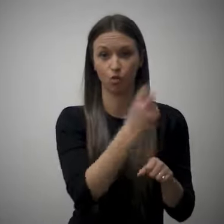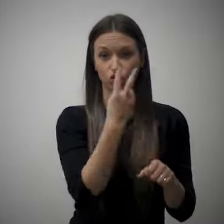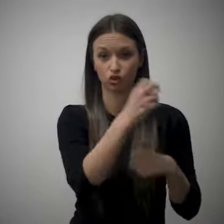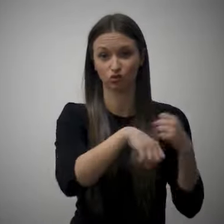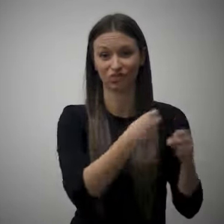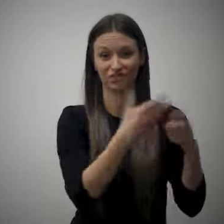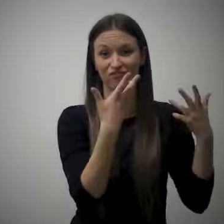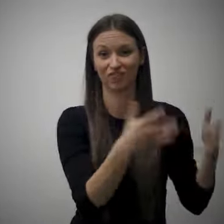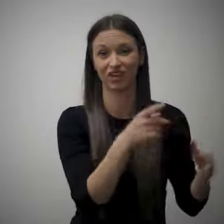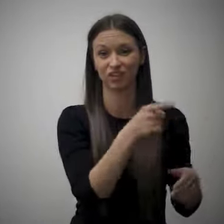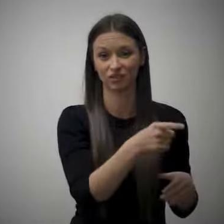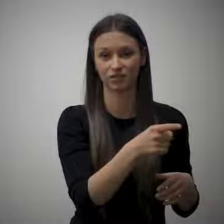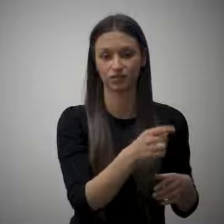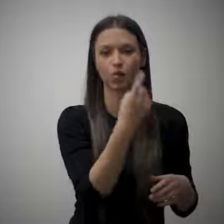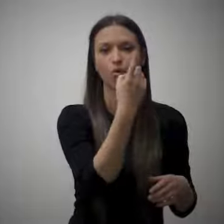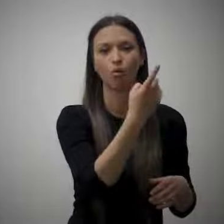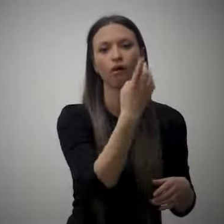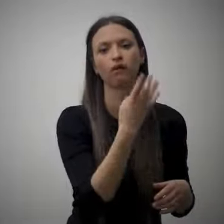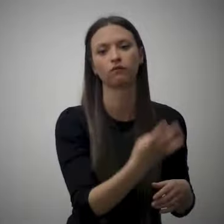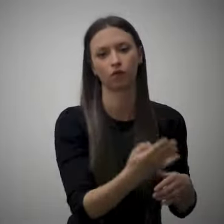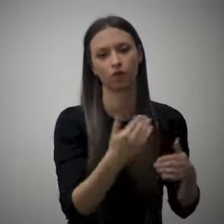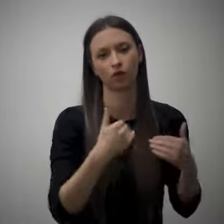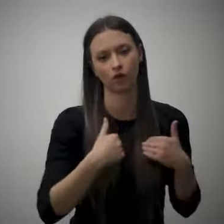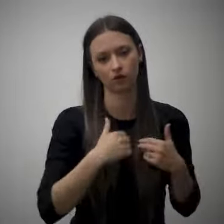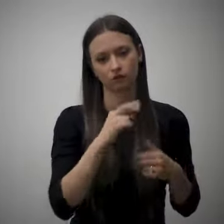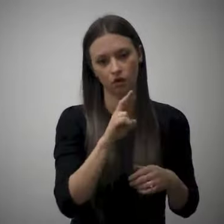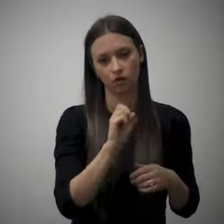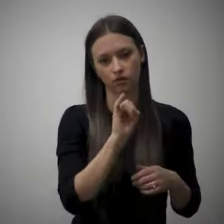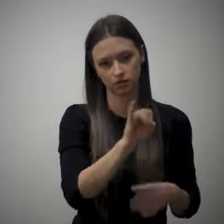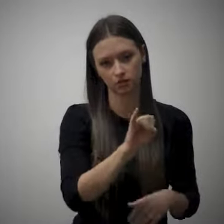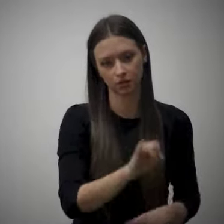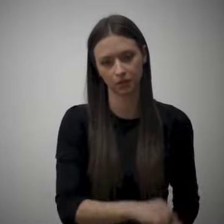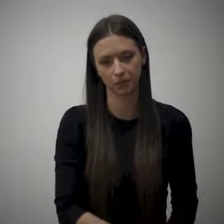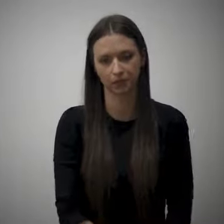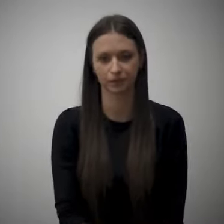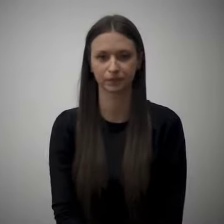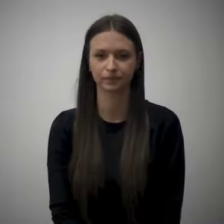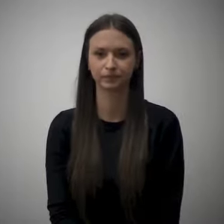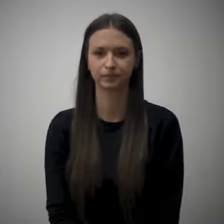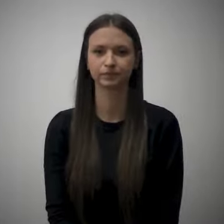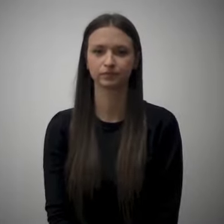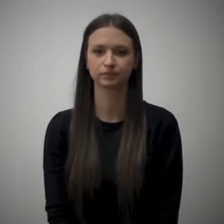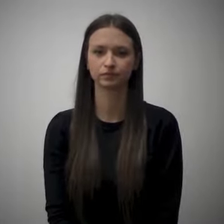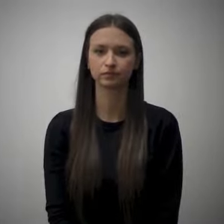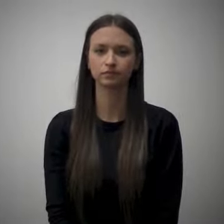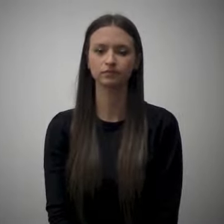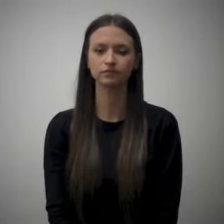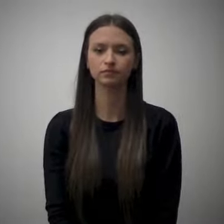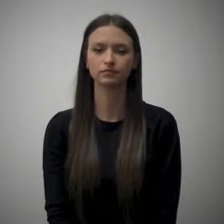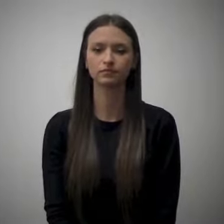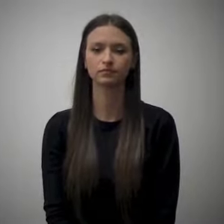interpreters experiences some type of RSIs in the first 2 years of work.